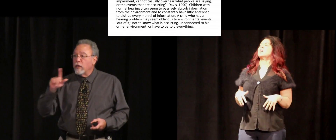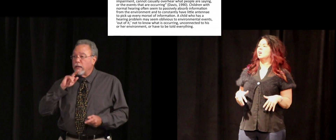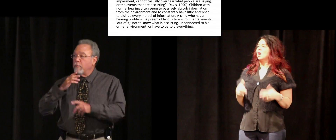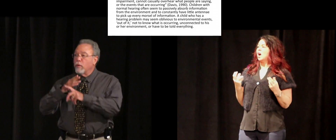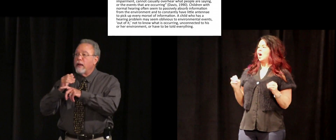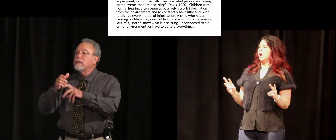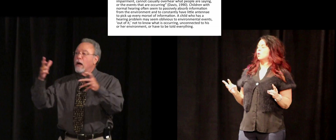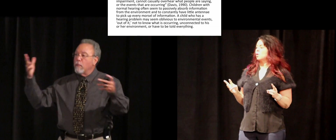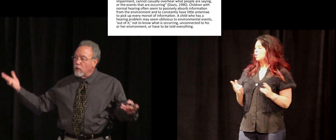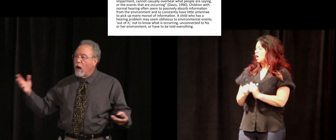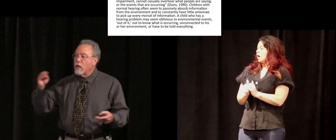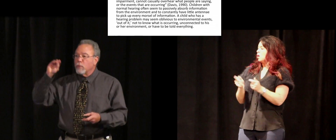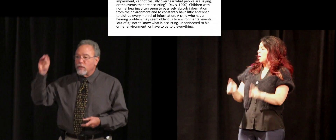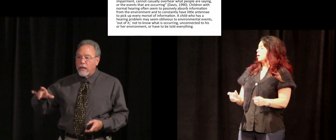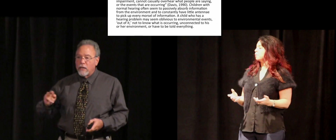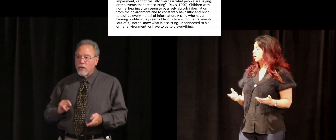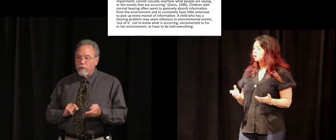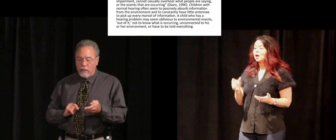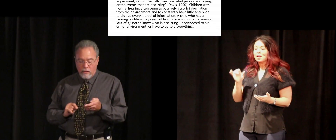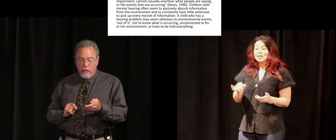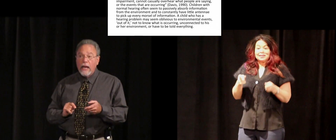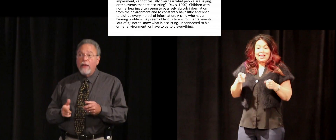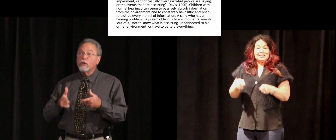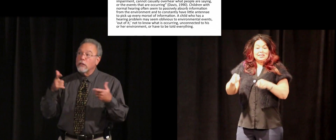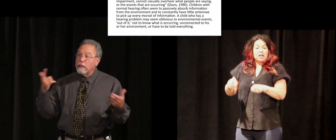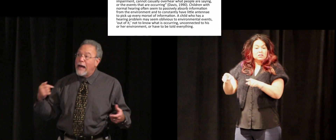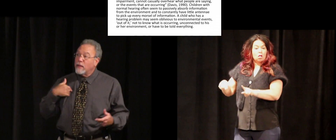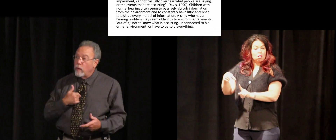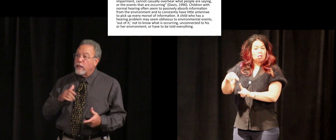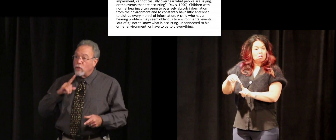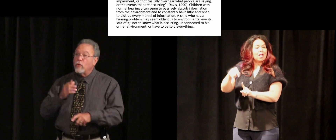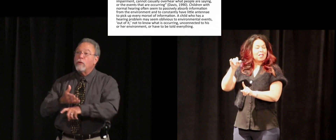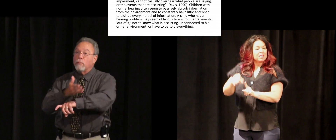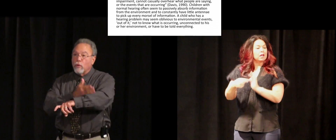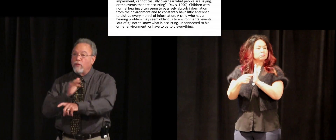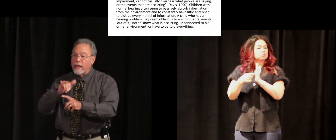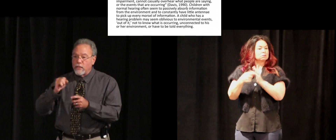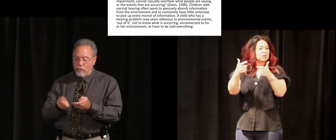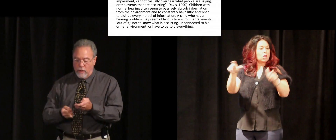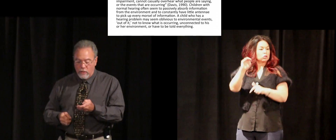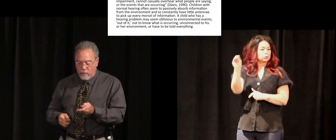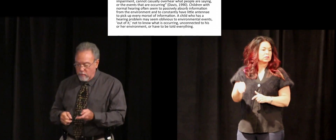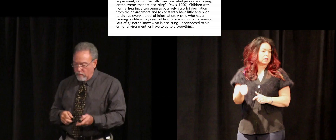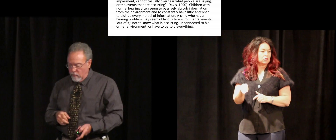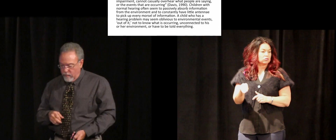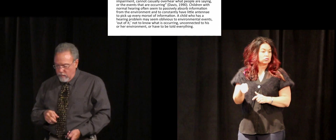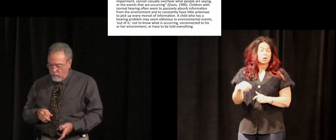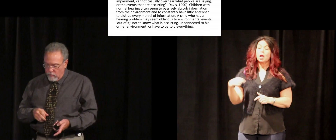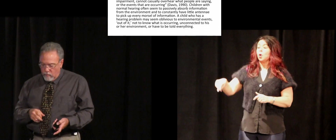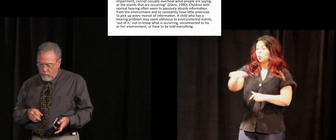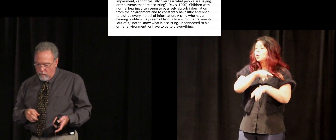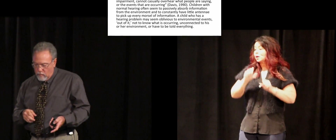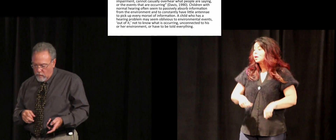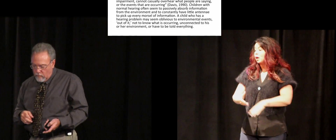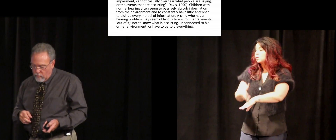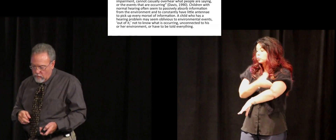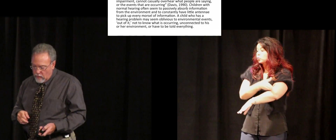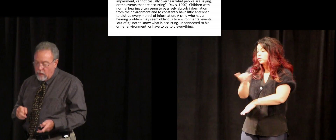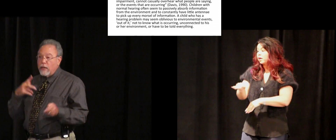So, parents or caretakers show love and affection. That's clearly understood by the child. There's